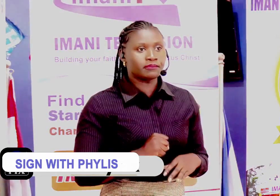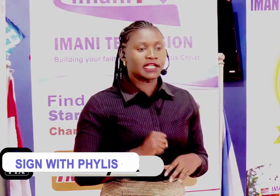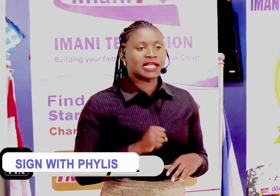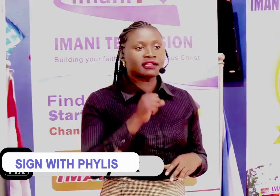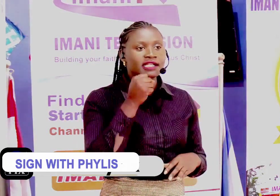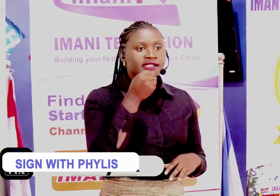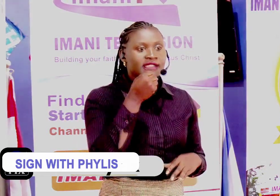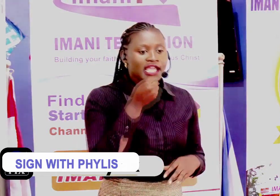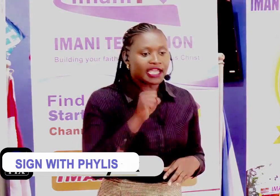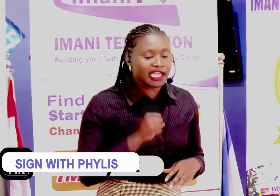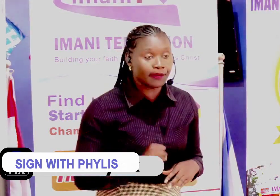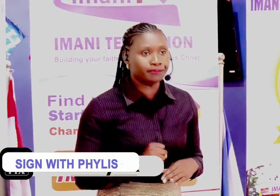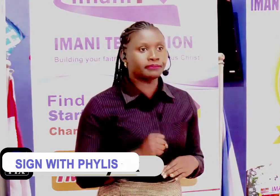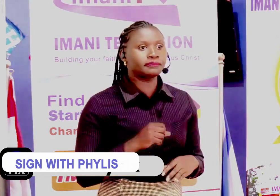like this, him,